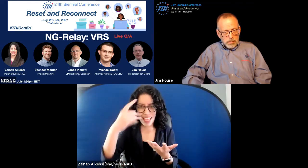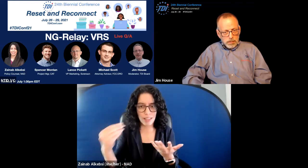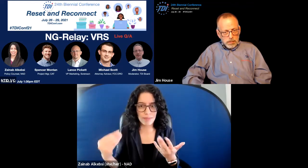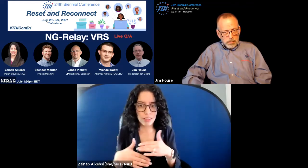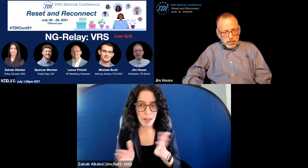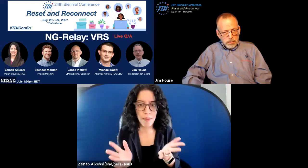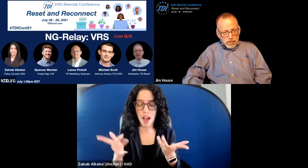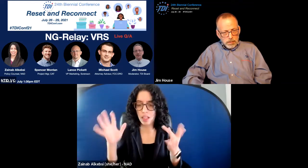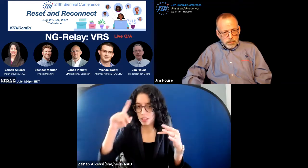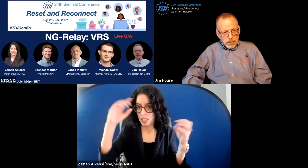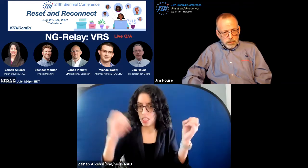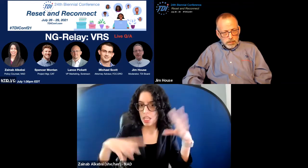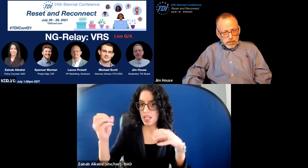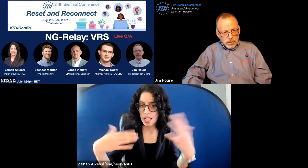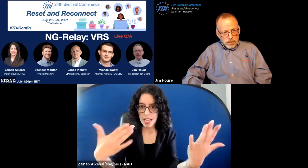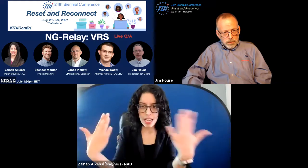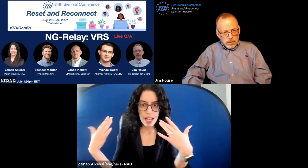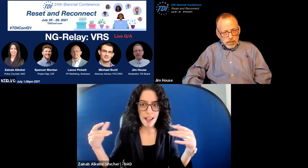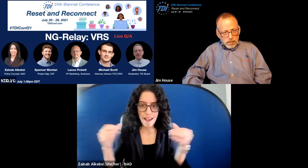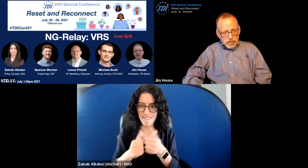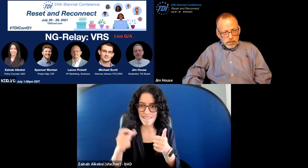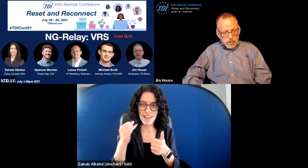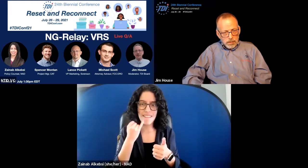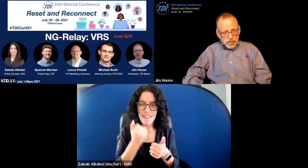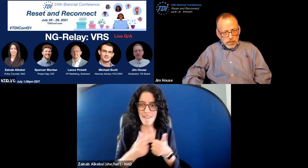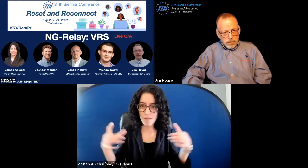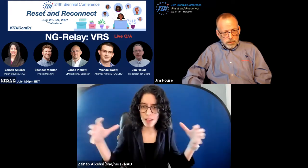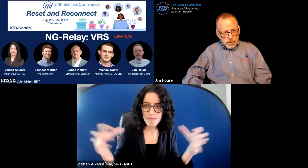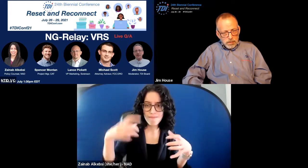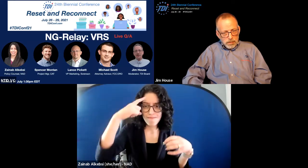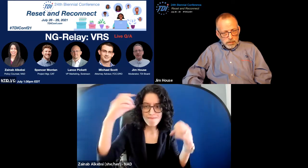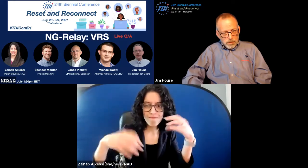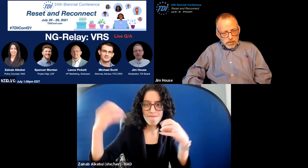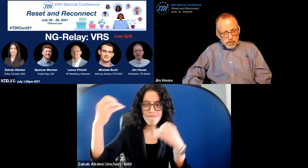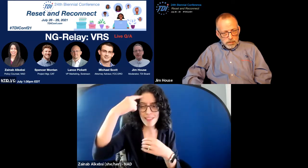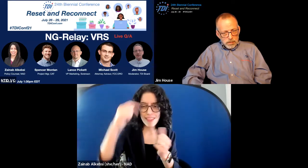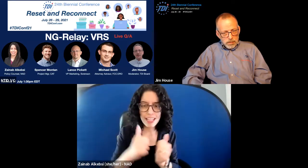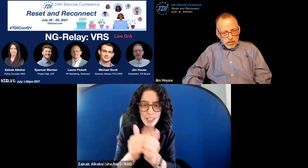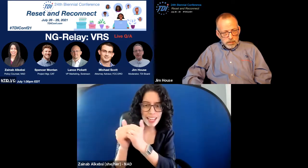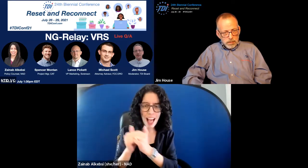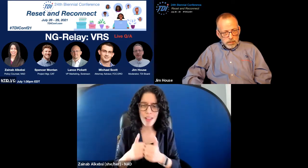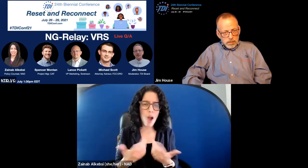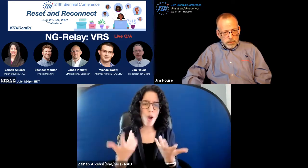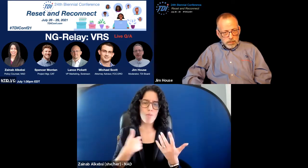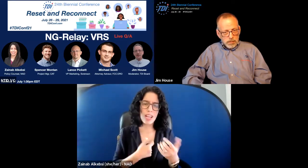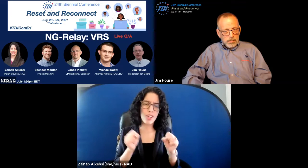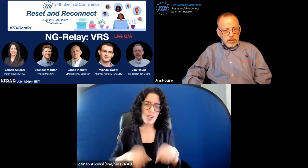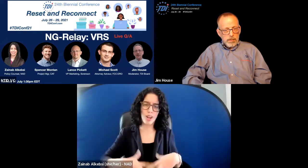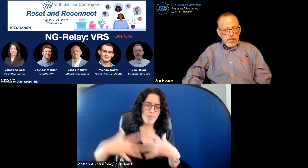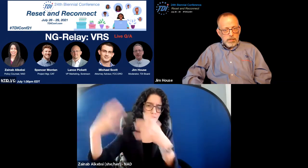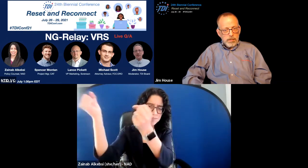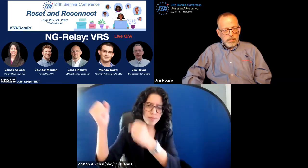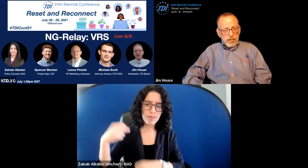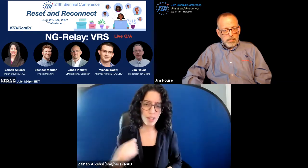status quo. No, no, no. Think outside the box. No, come on, let's try and address these things. And, you know, if everybody could share